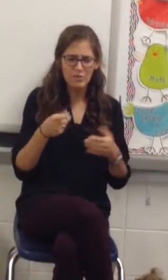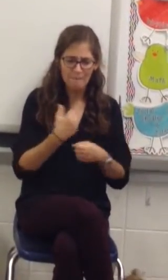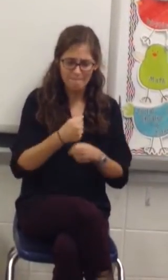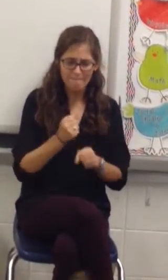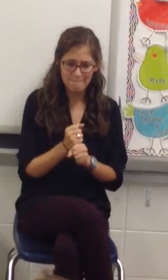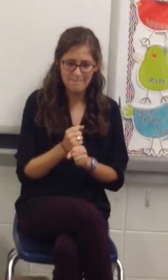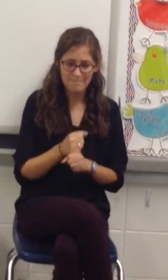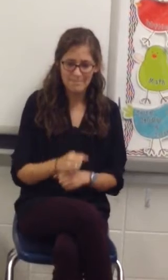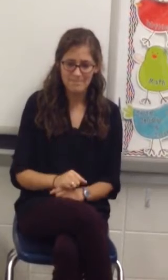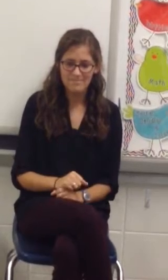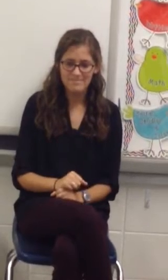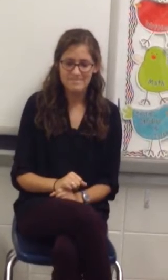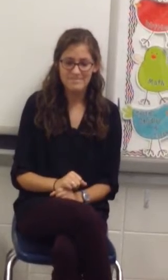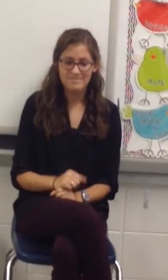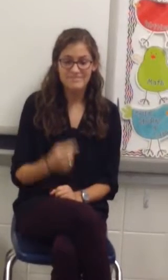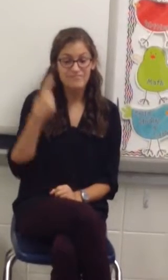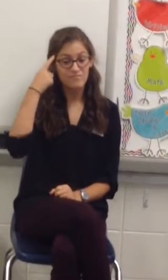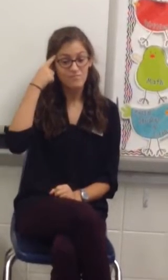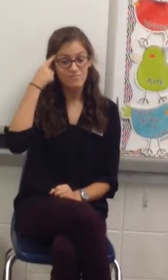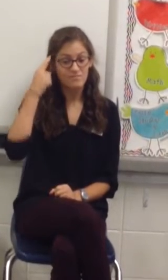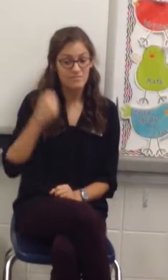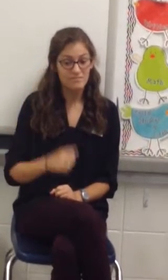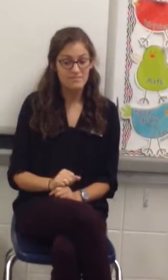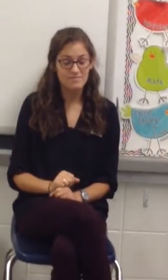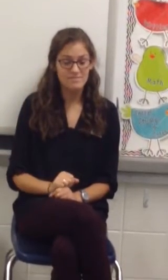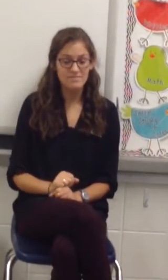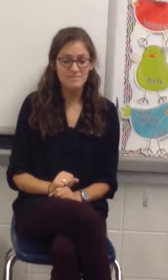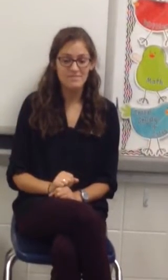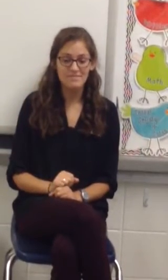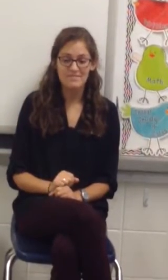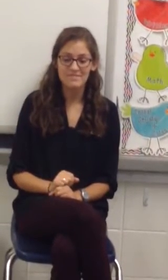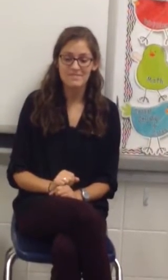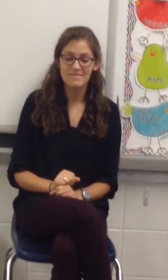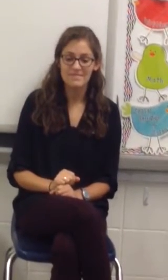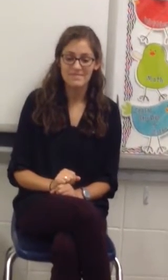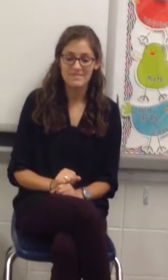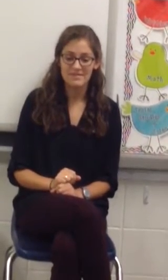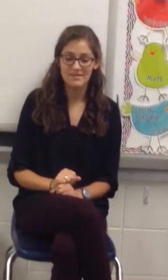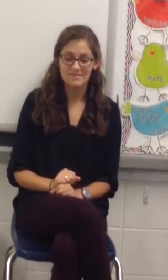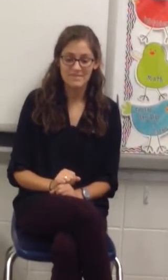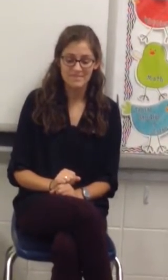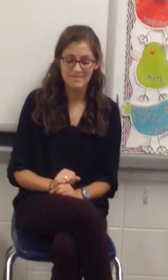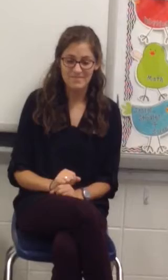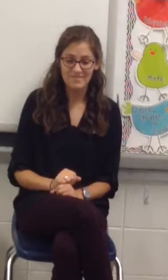Now, think about this. If you made a bus,